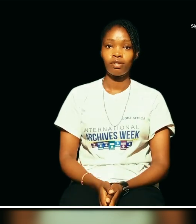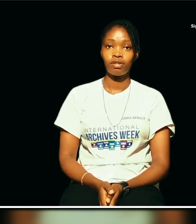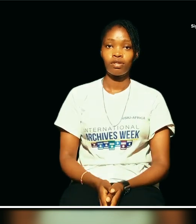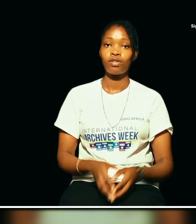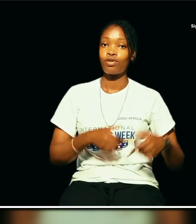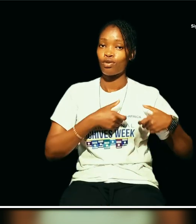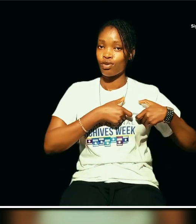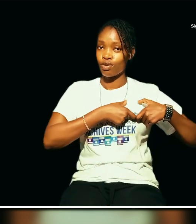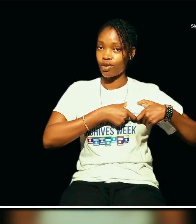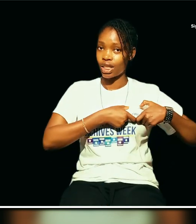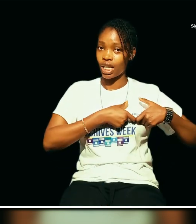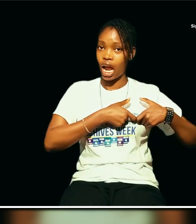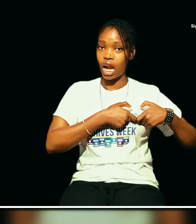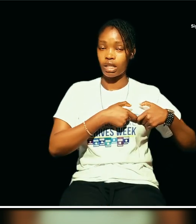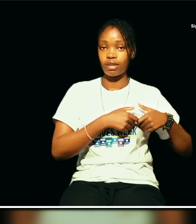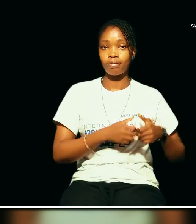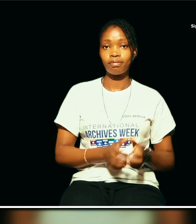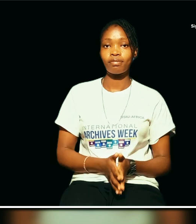sweetheart,